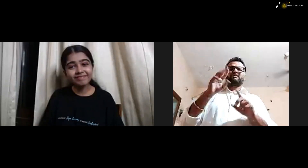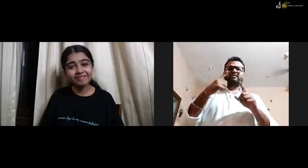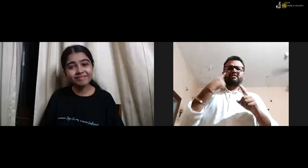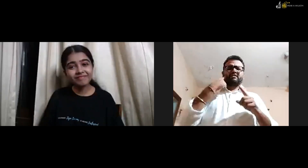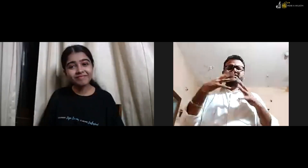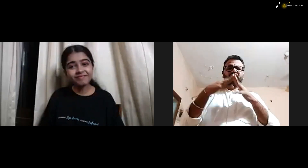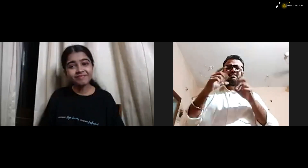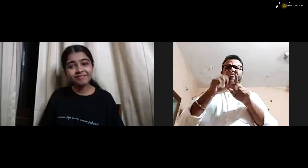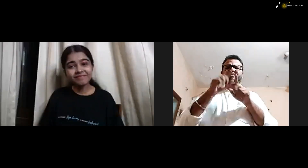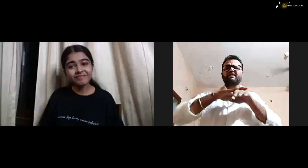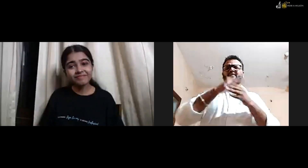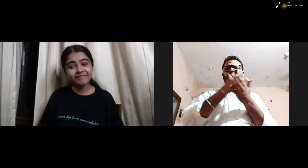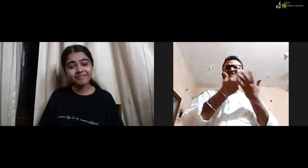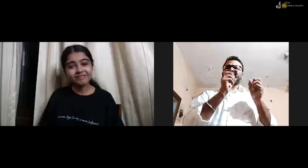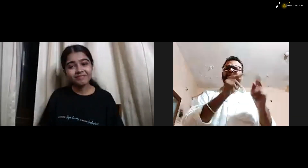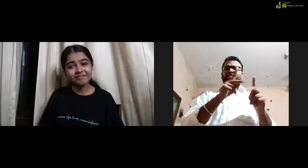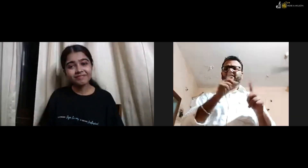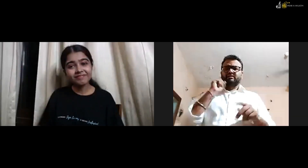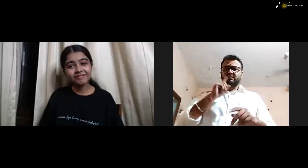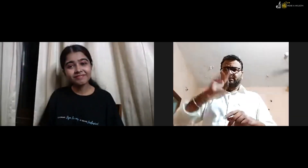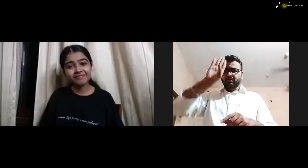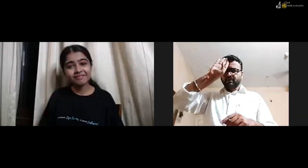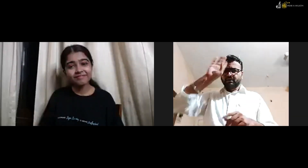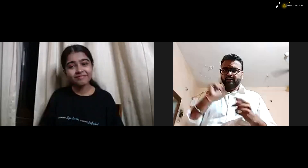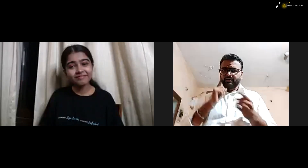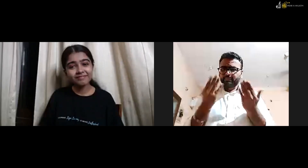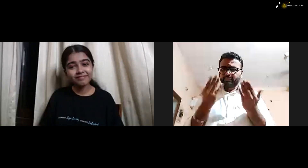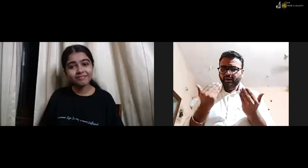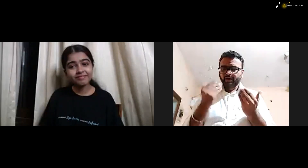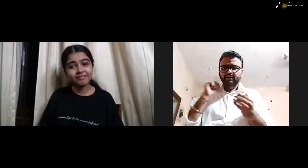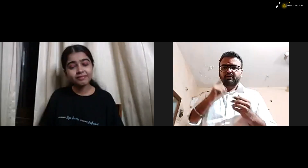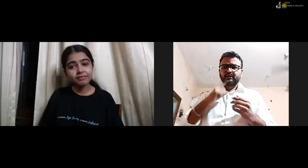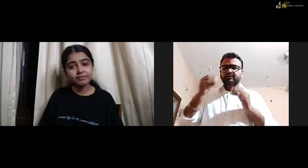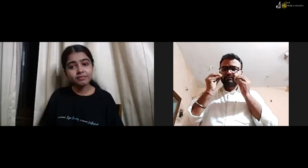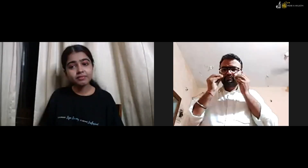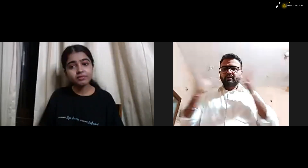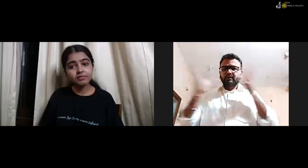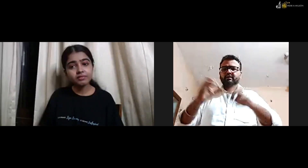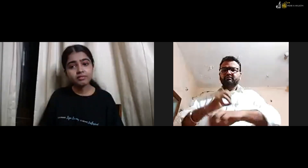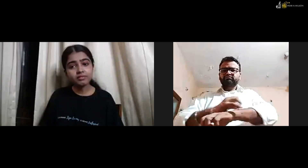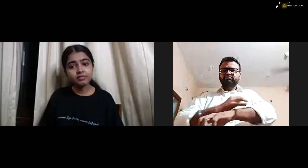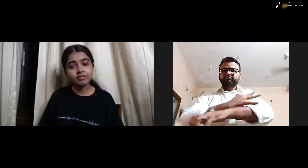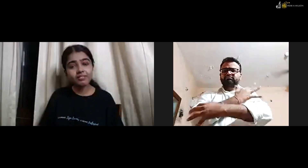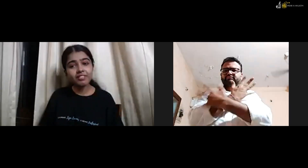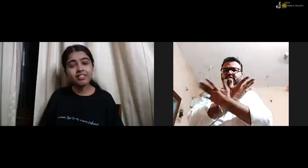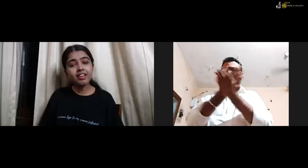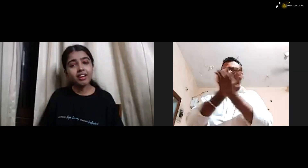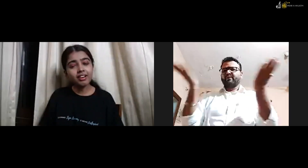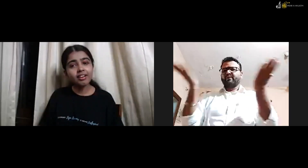it. So deaf people, they were not aware about the International Week of the Deaf, but they were not sure whether we